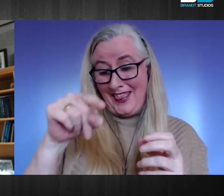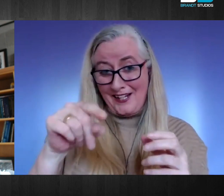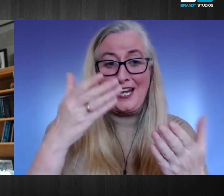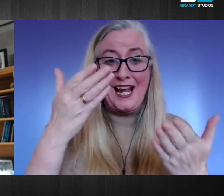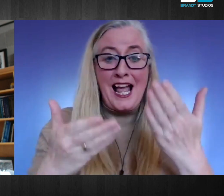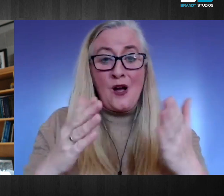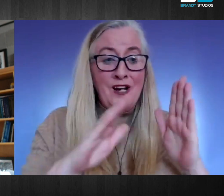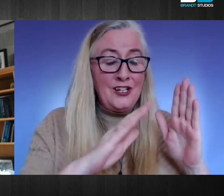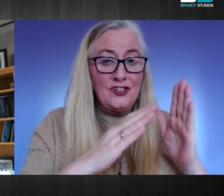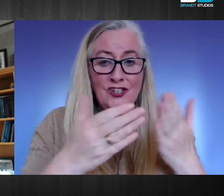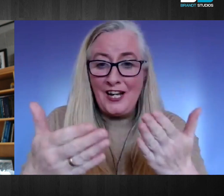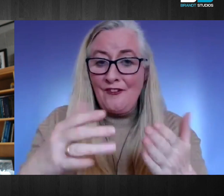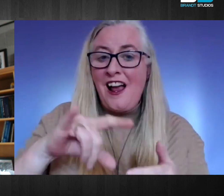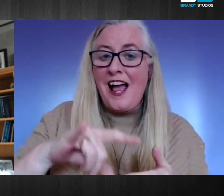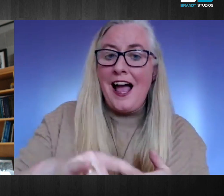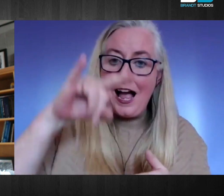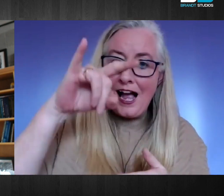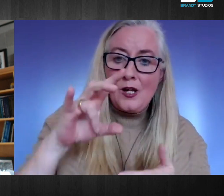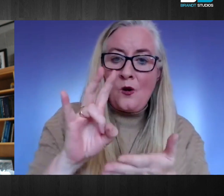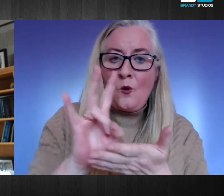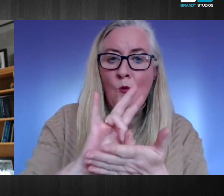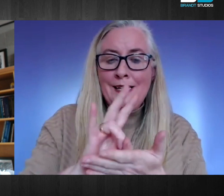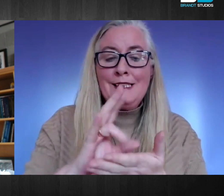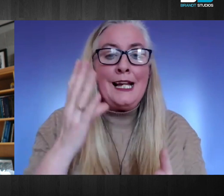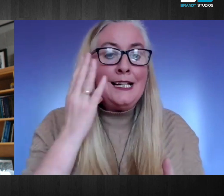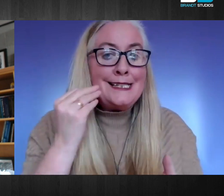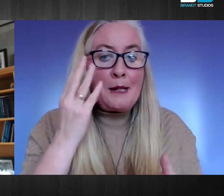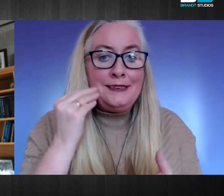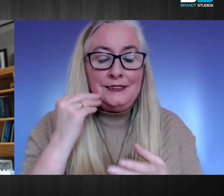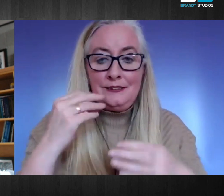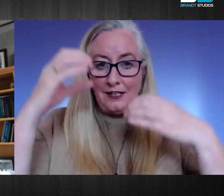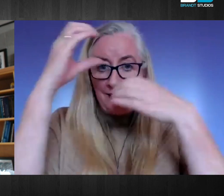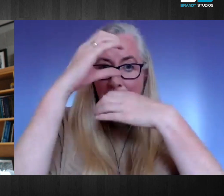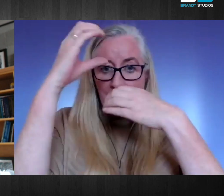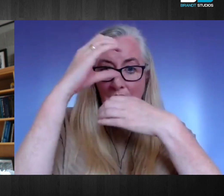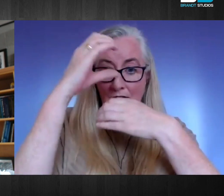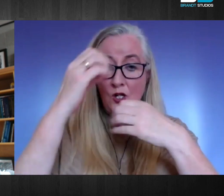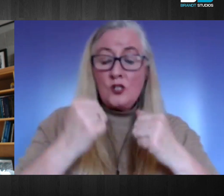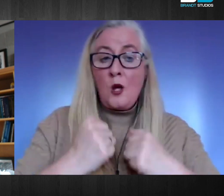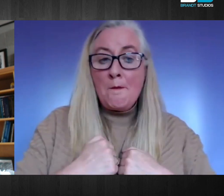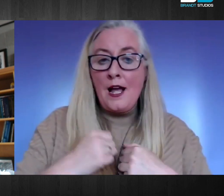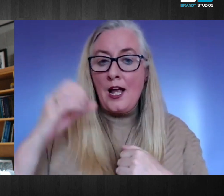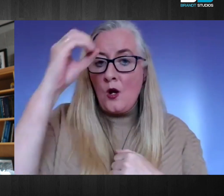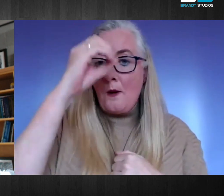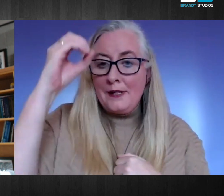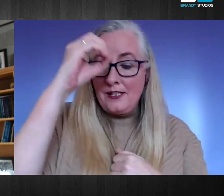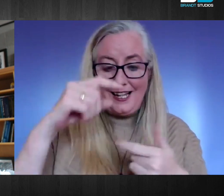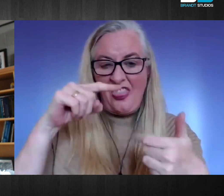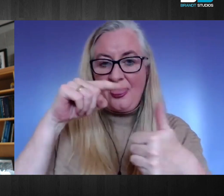quality, high quality diabetes care. Diabetes, in my opinion, is all about self-management.